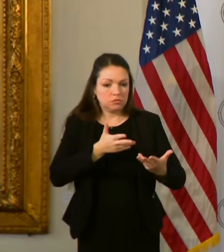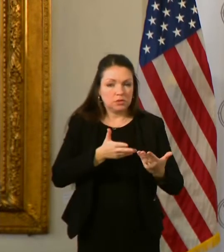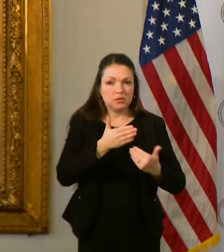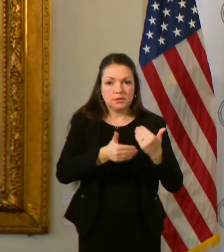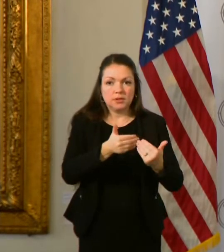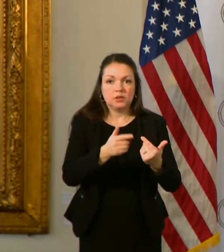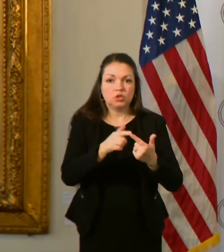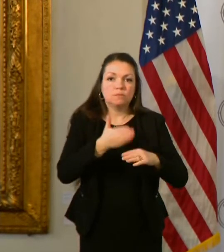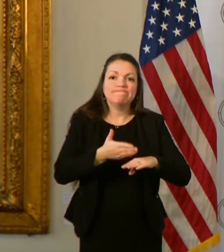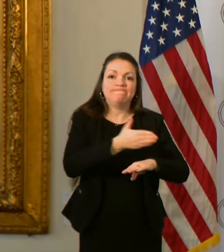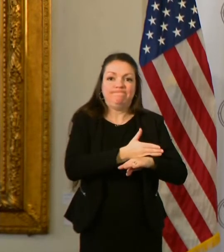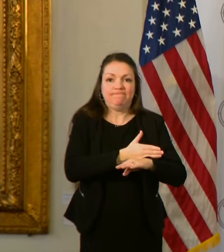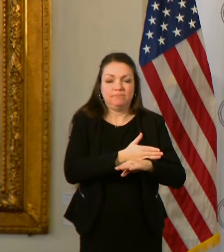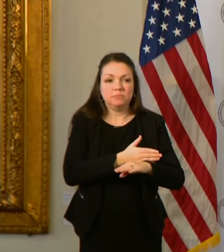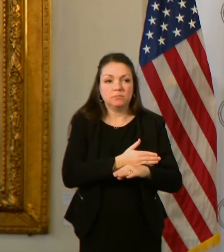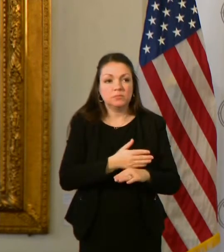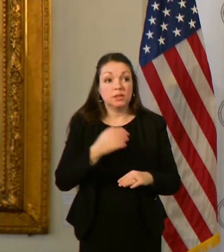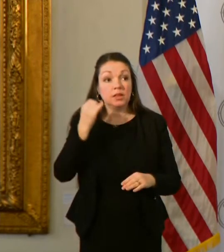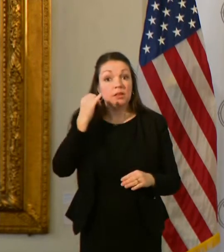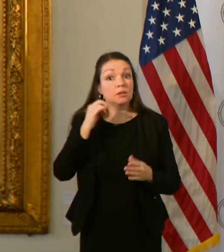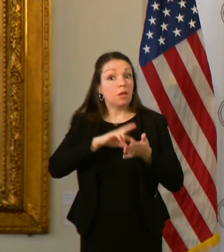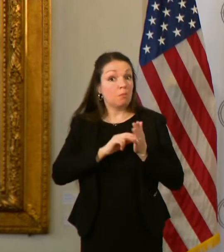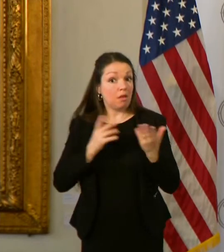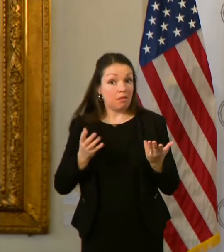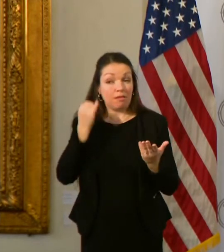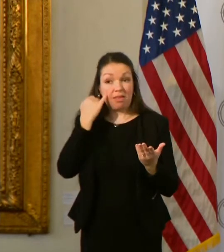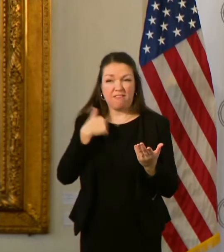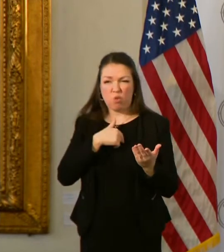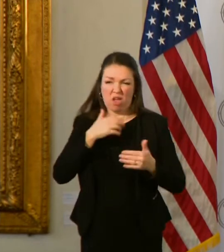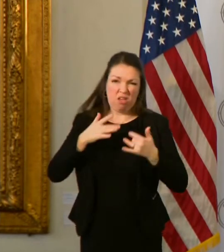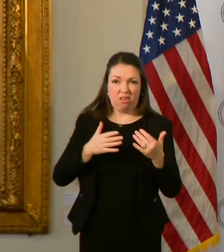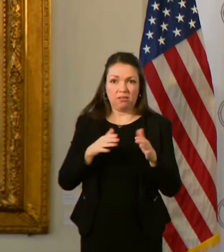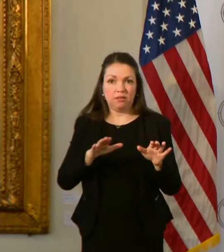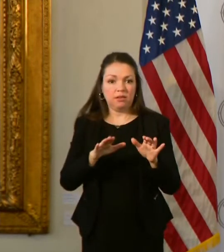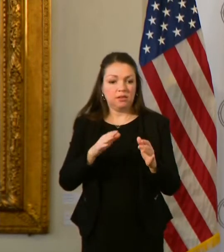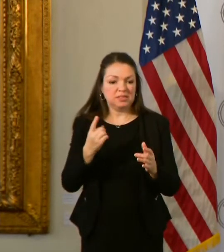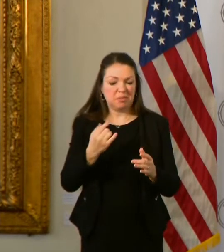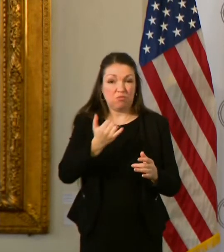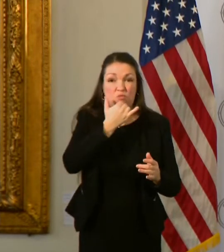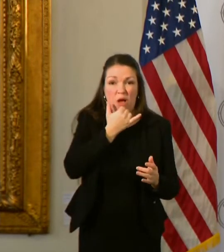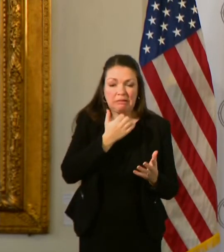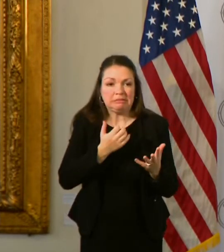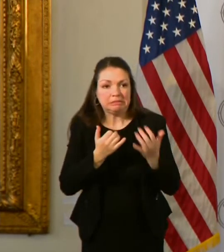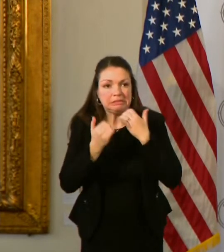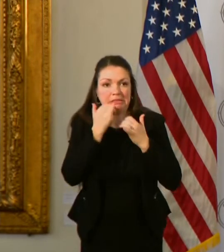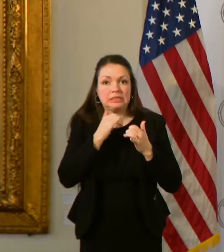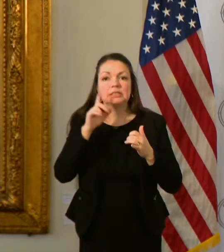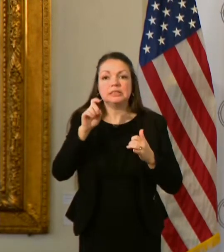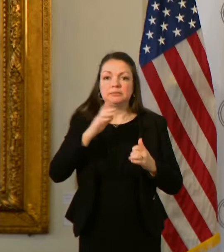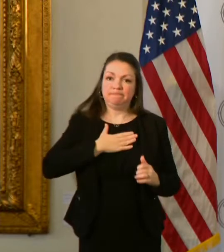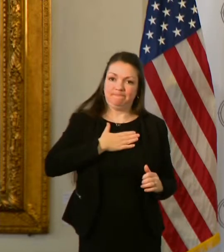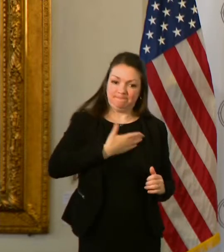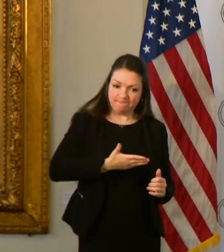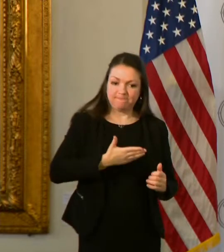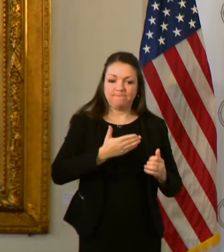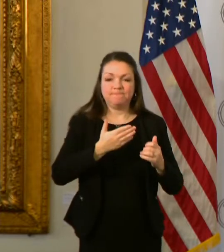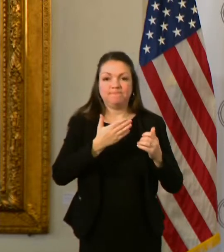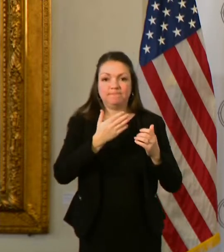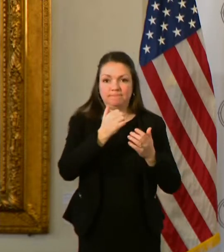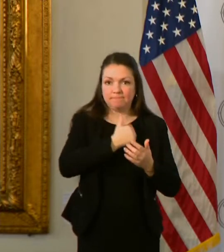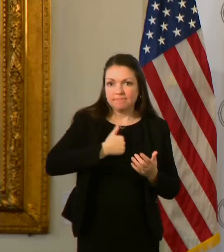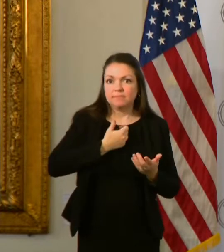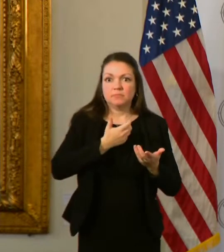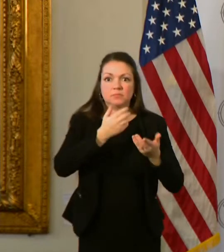we acknowledge it, we fix it, and we do everything within our power to not do it again.